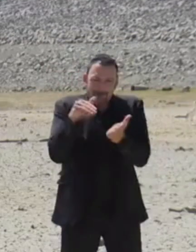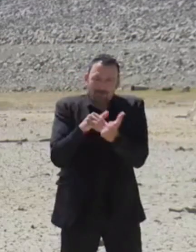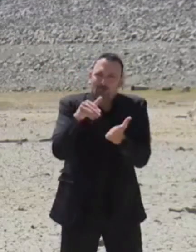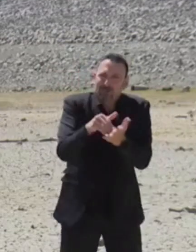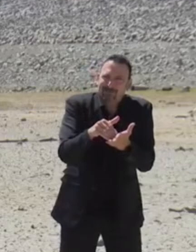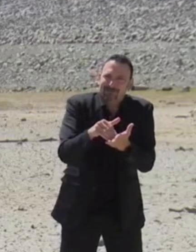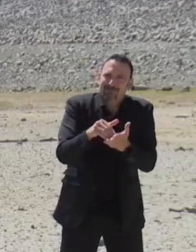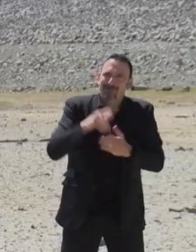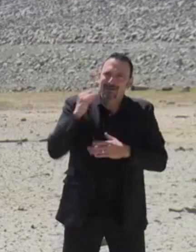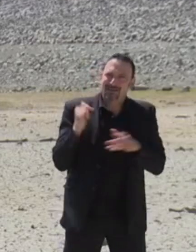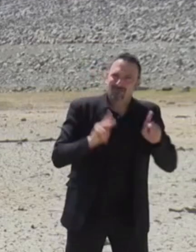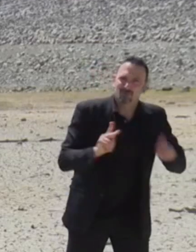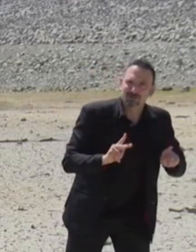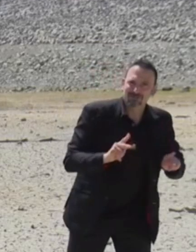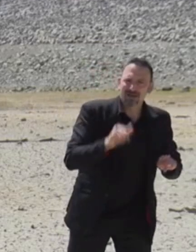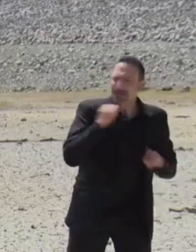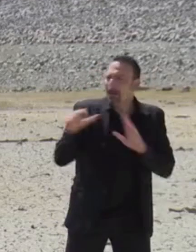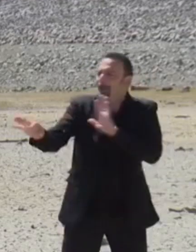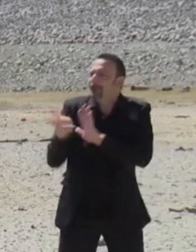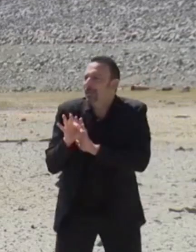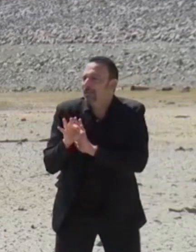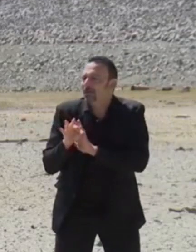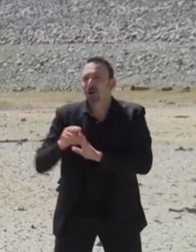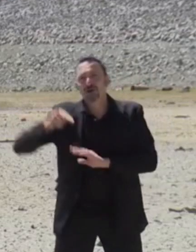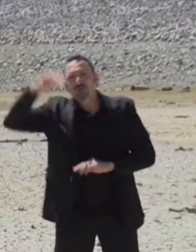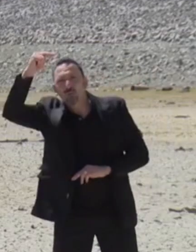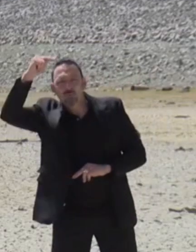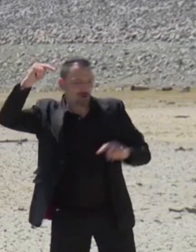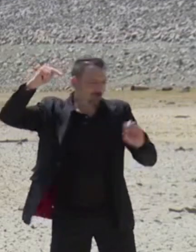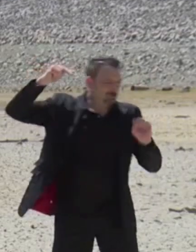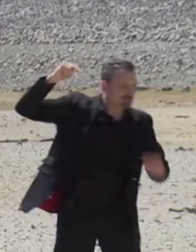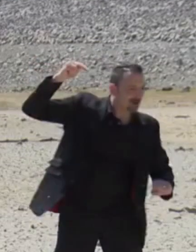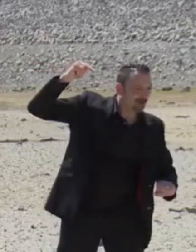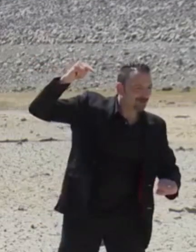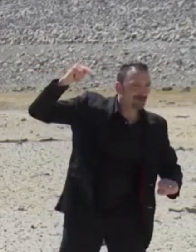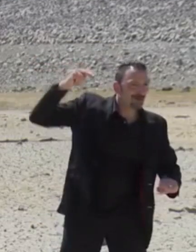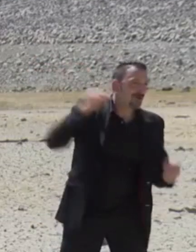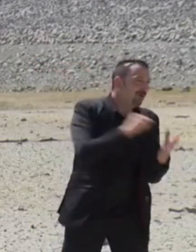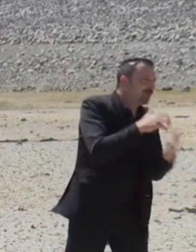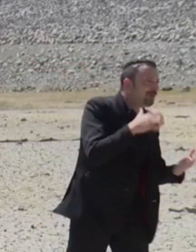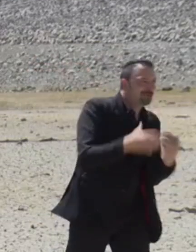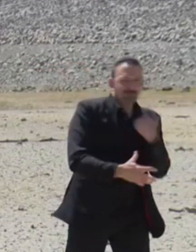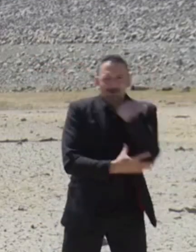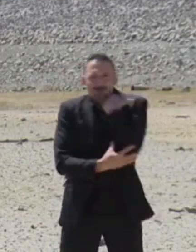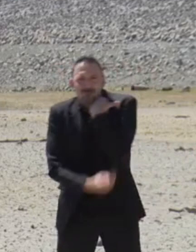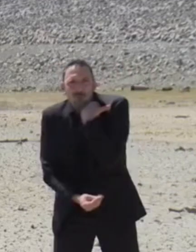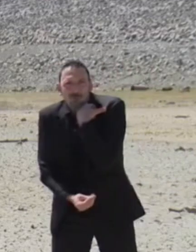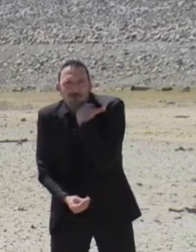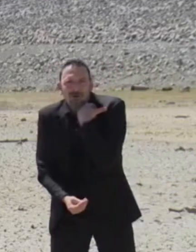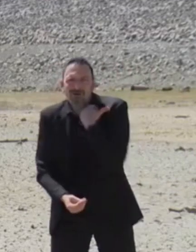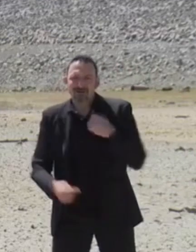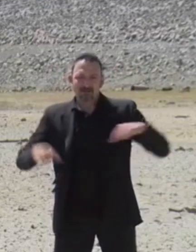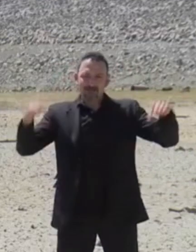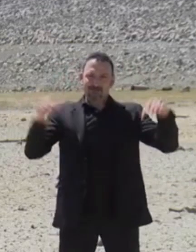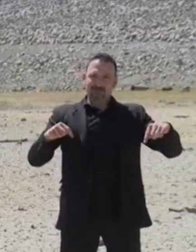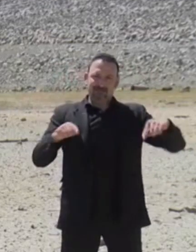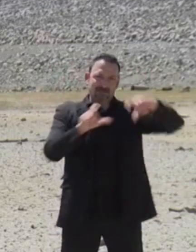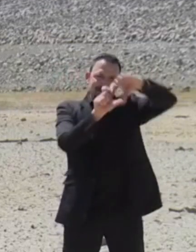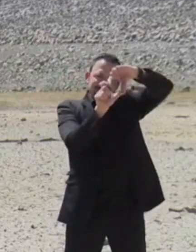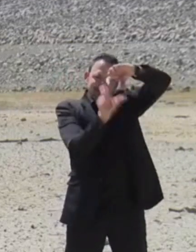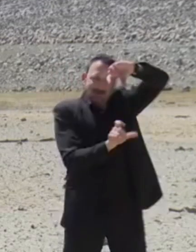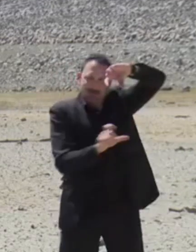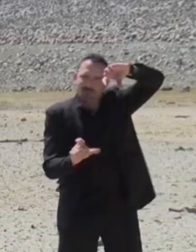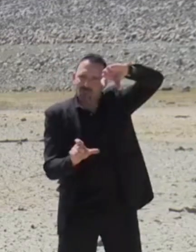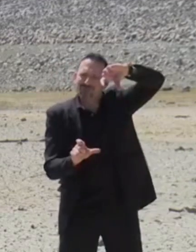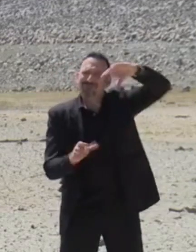rural versus urban, not pit north versus south, region to region. This is California. We